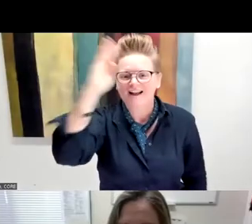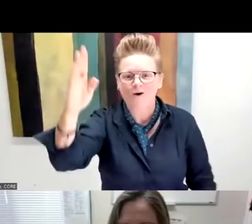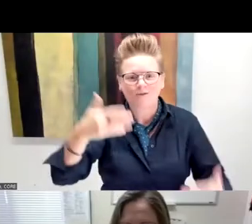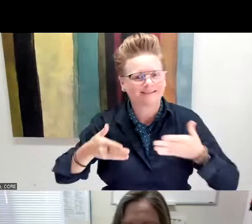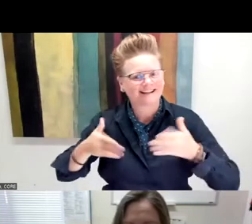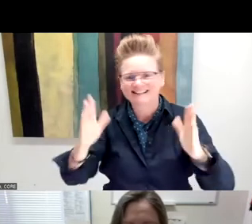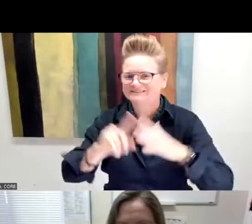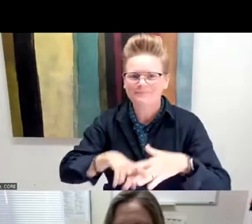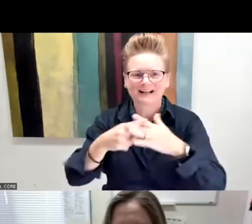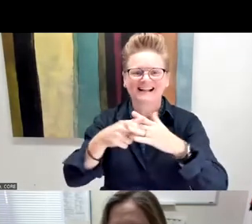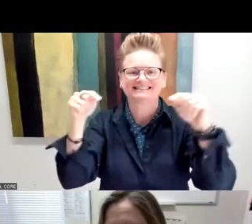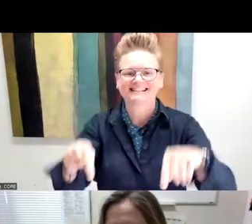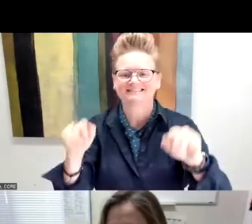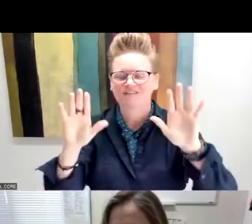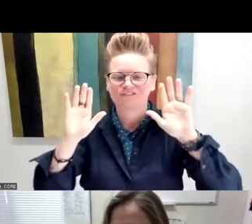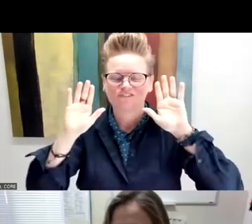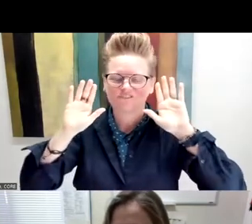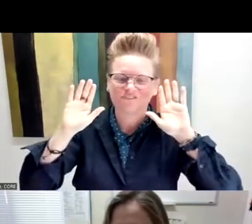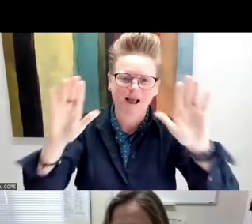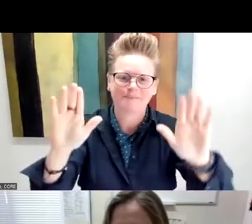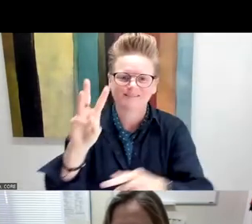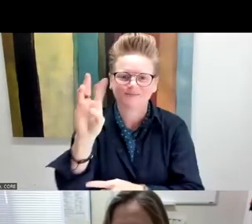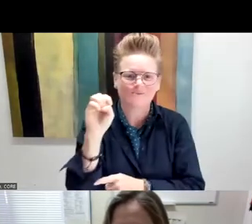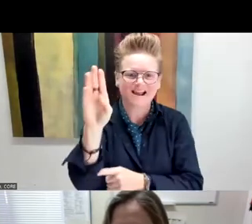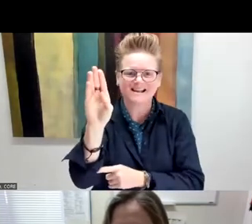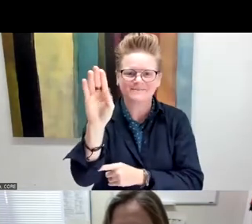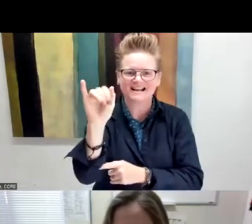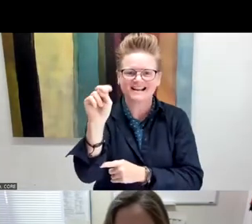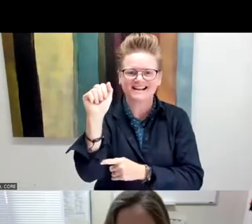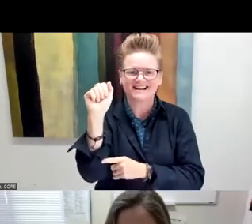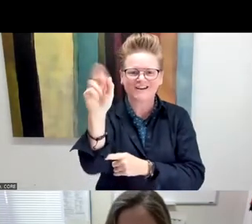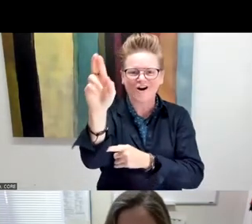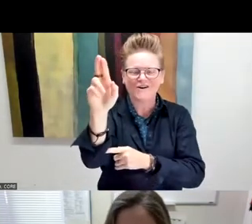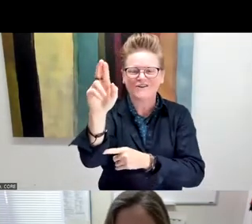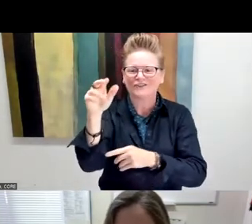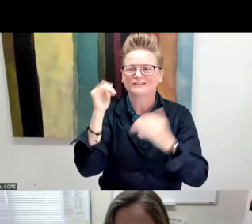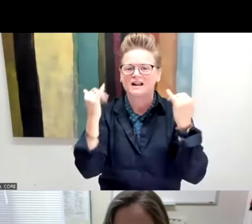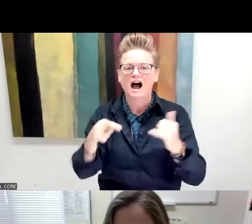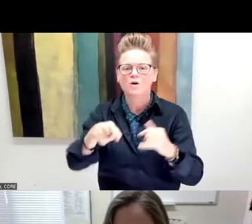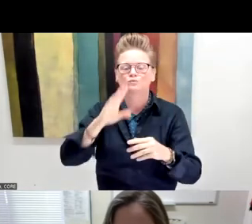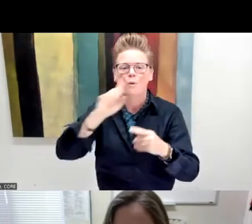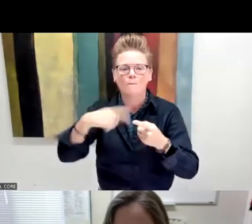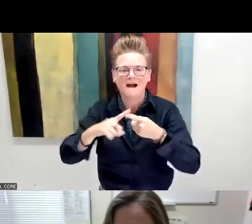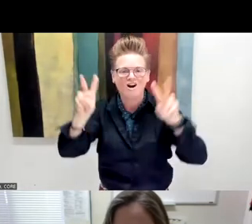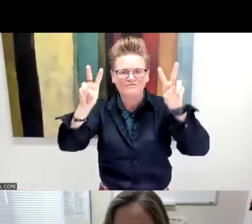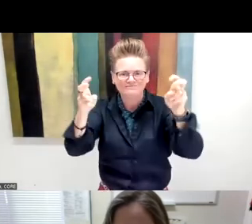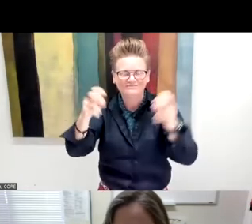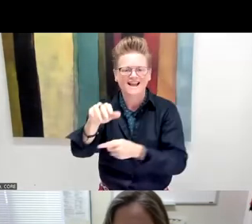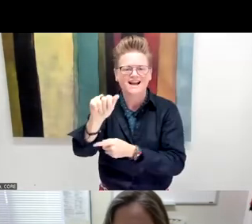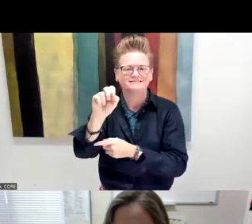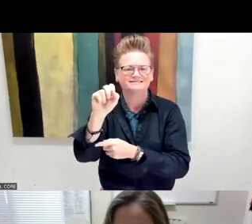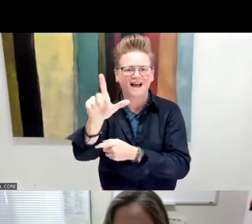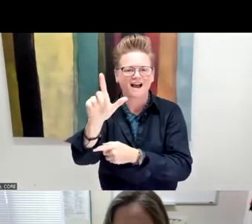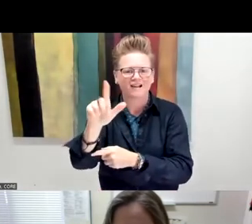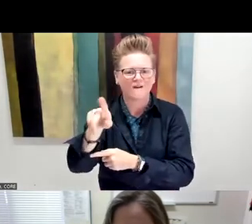That has come back. Anyway, welcome. Let's go ahead and begin this fabulous webinar. And today